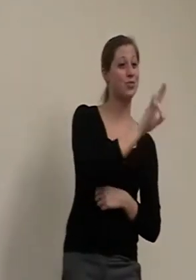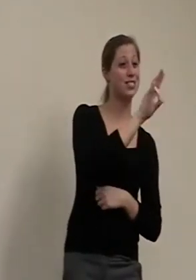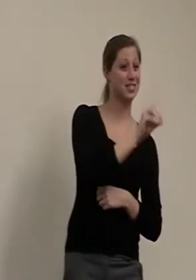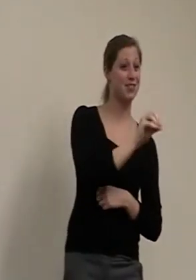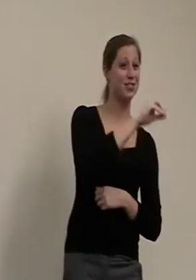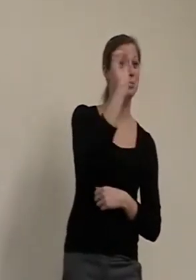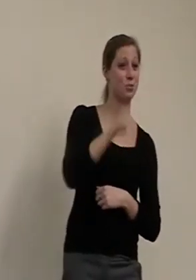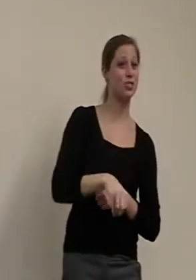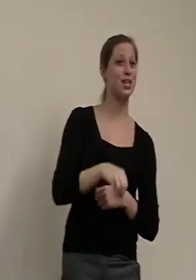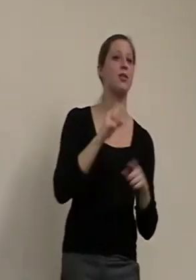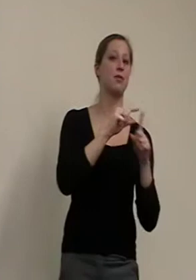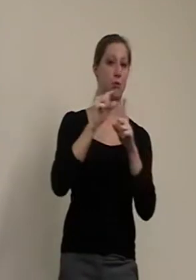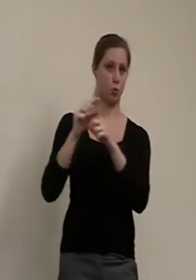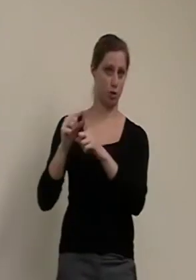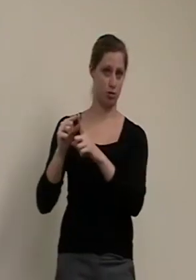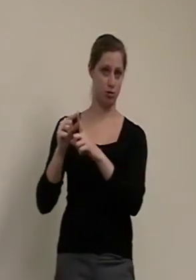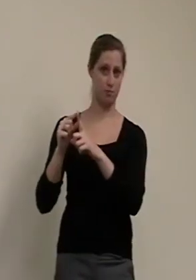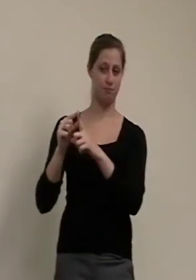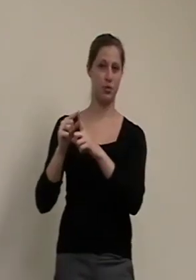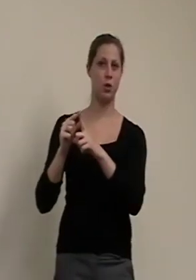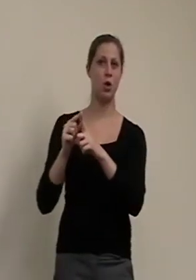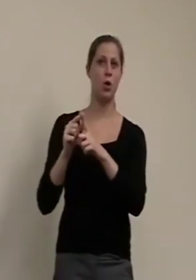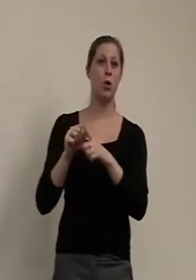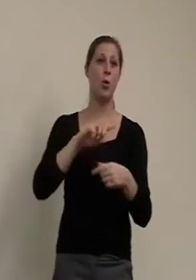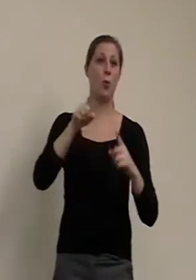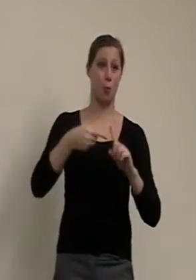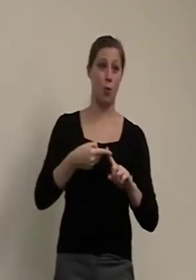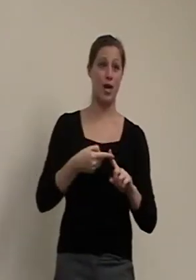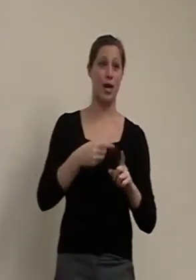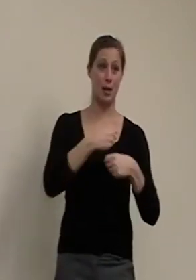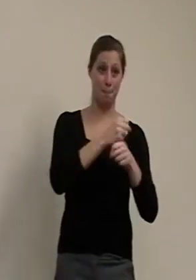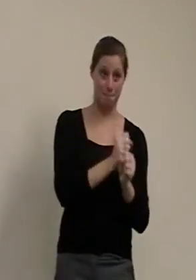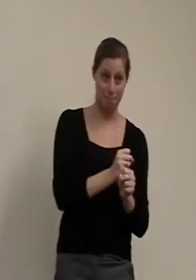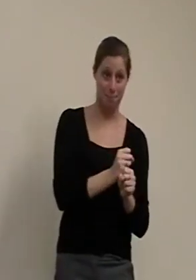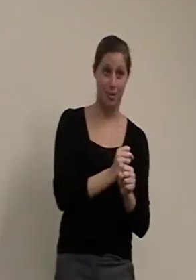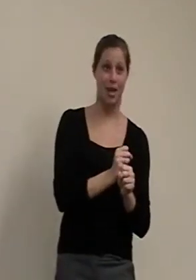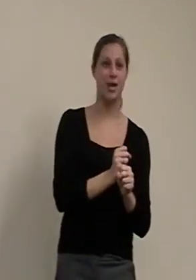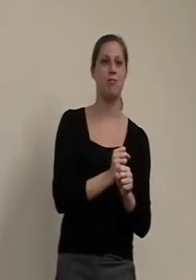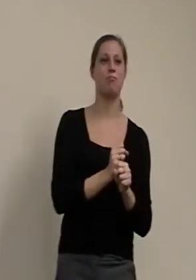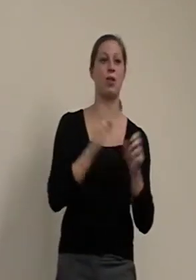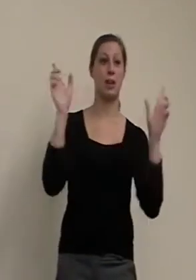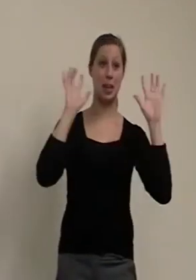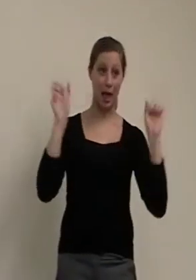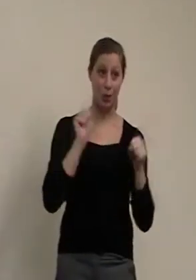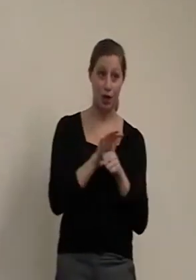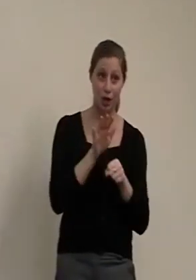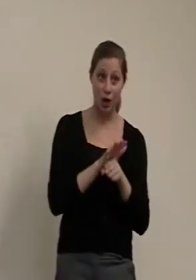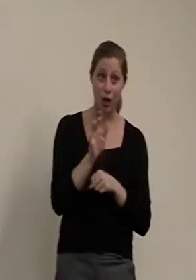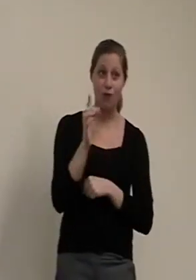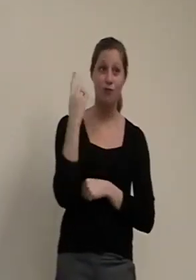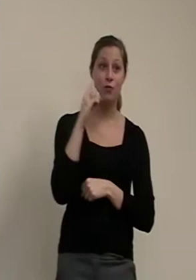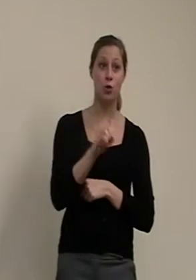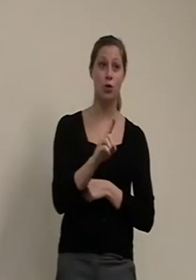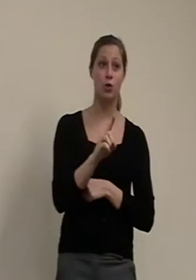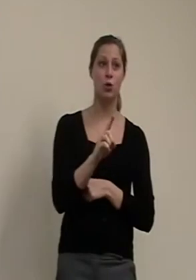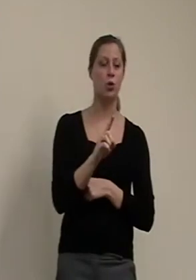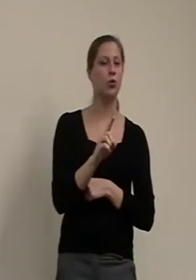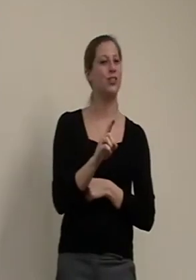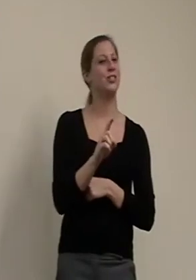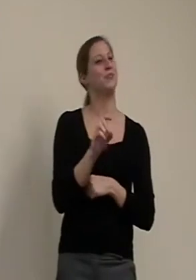even when I made the words loud enough for you, you had a difficult time understanding the words. But that doesn't mean that you